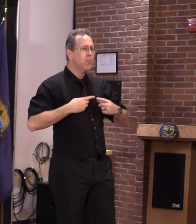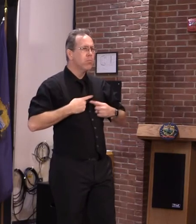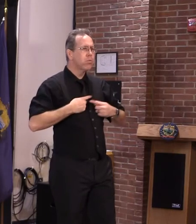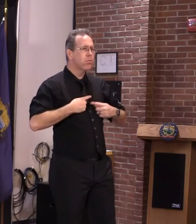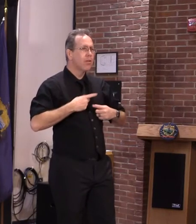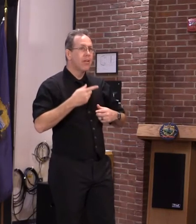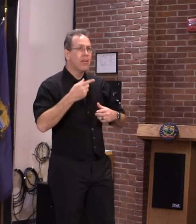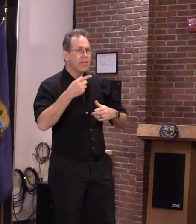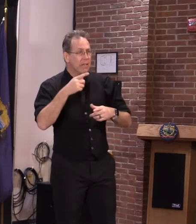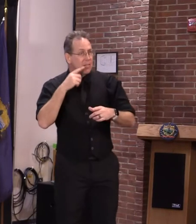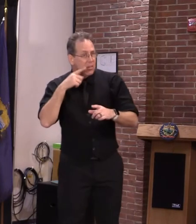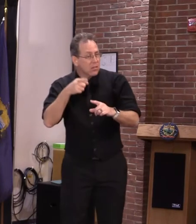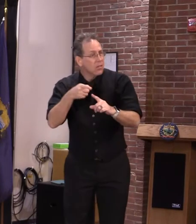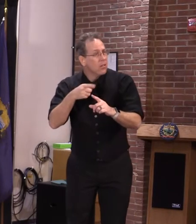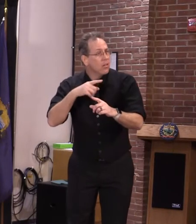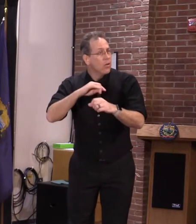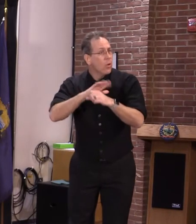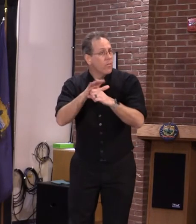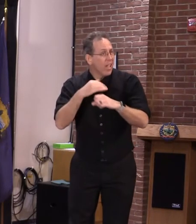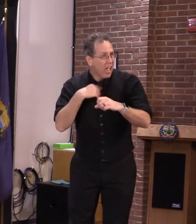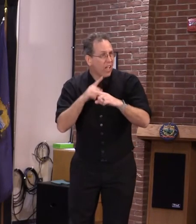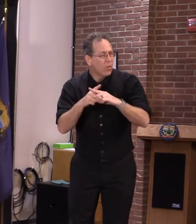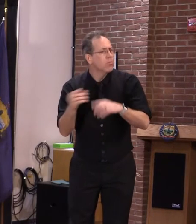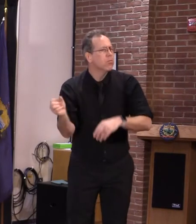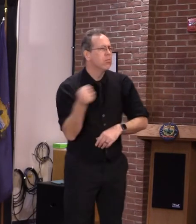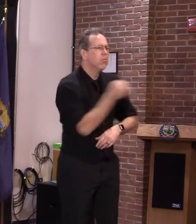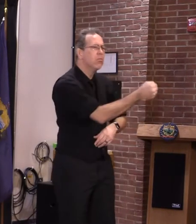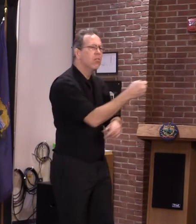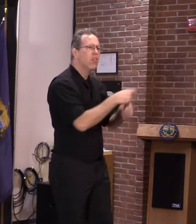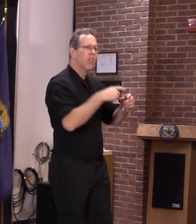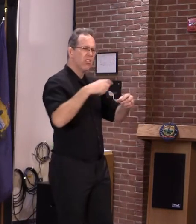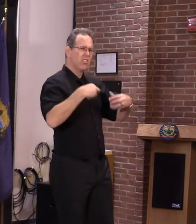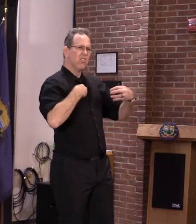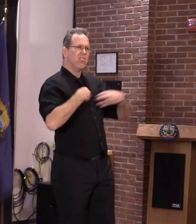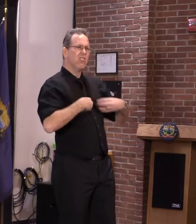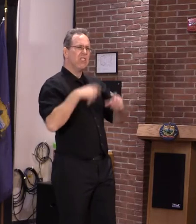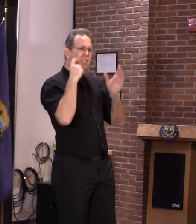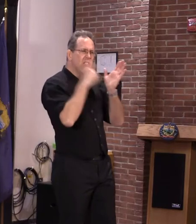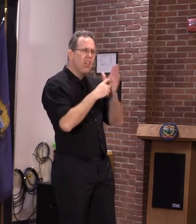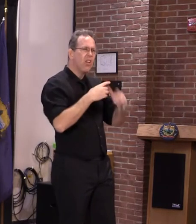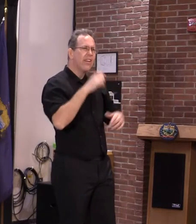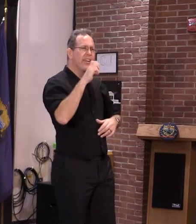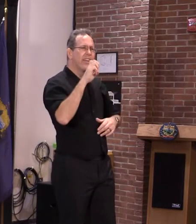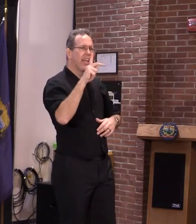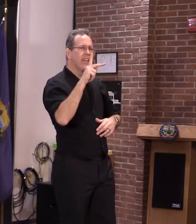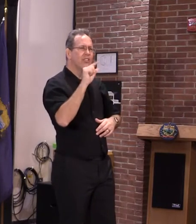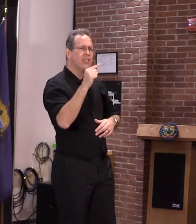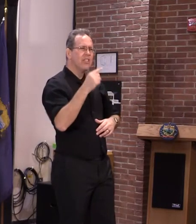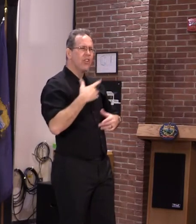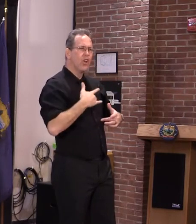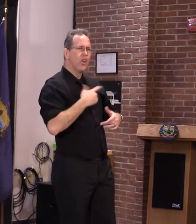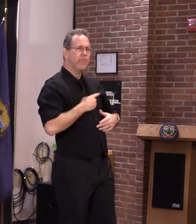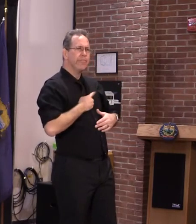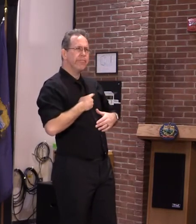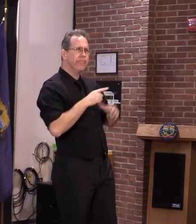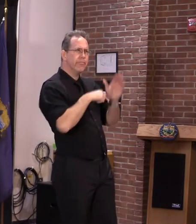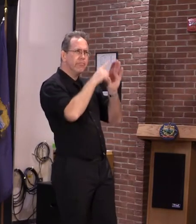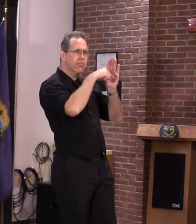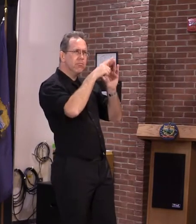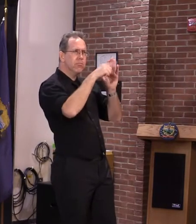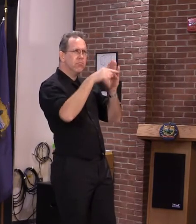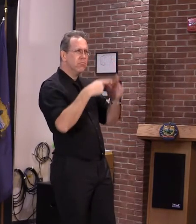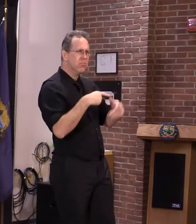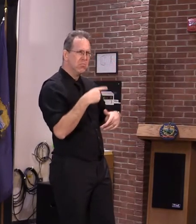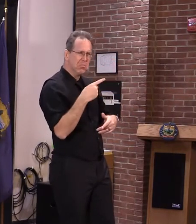and say whether this is a growing trend or not? Yeah, this is a return to sports. I think